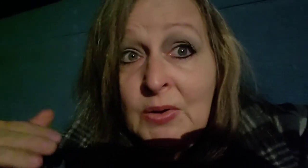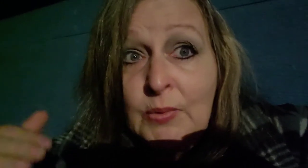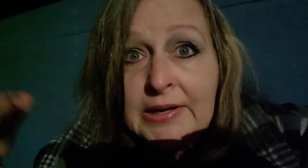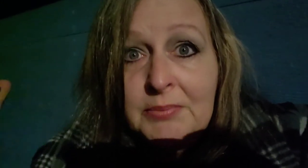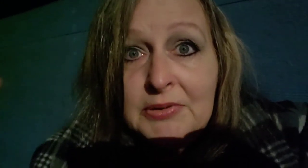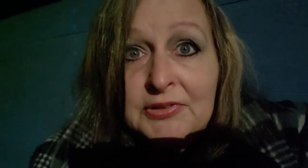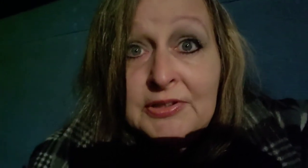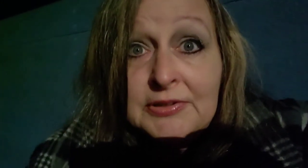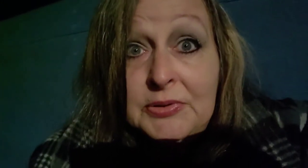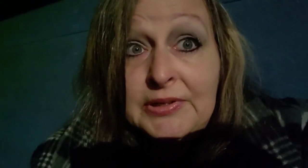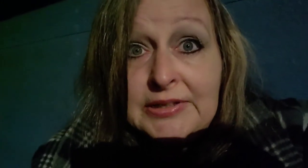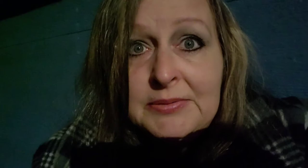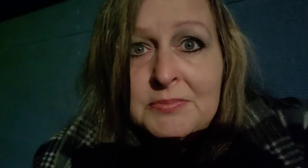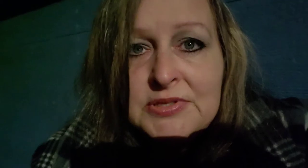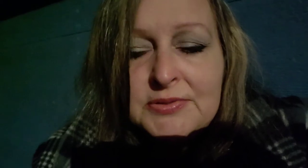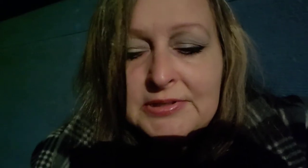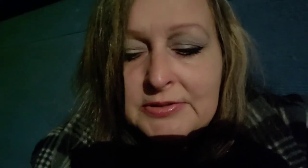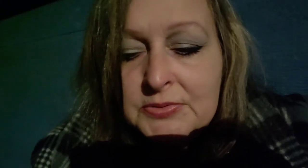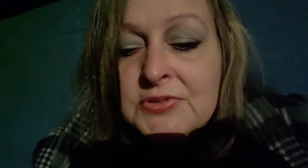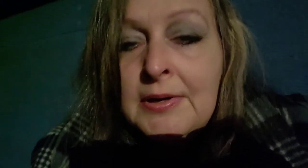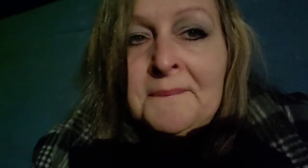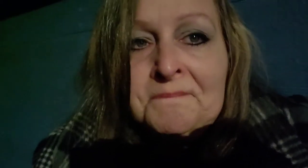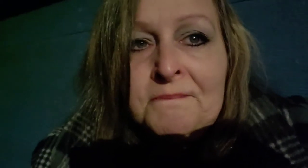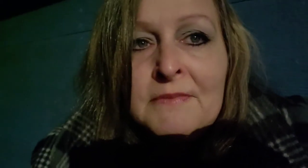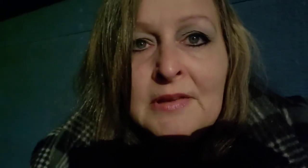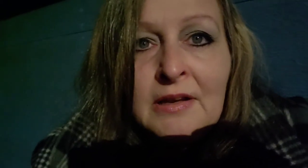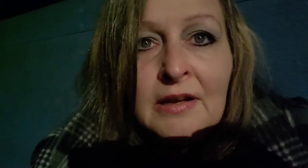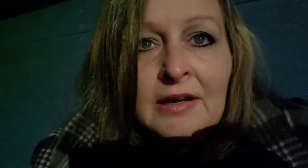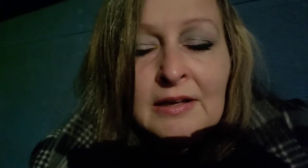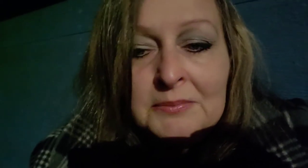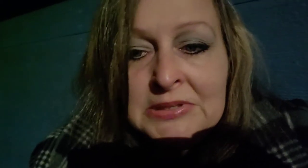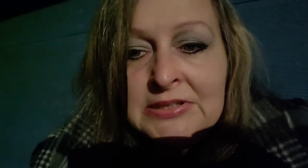area, we get both Illinois and Missouri news.